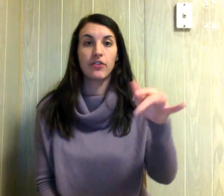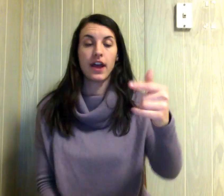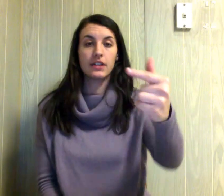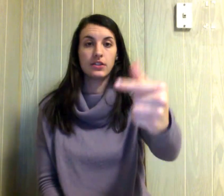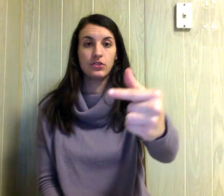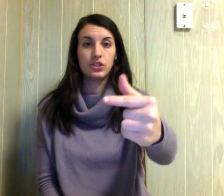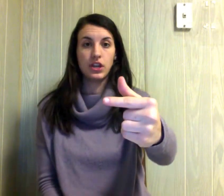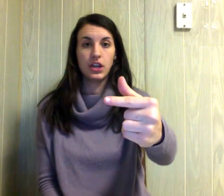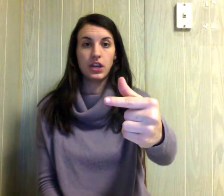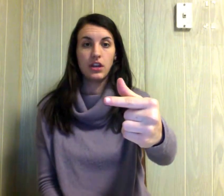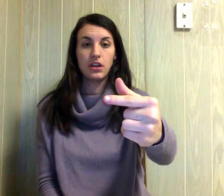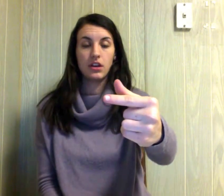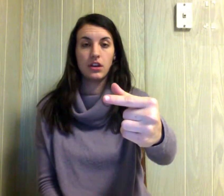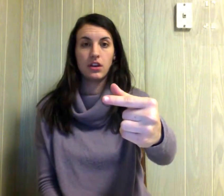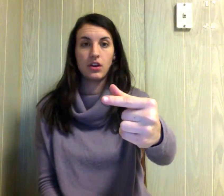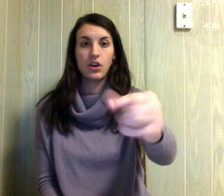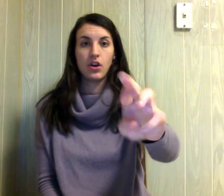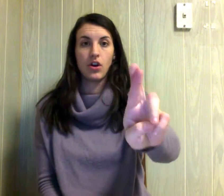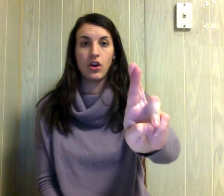So G-R-A-N-D.